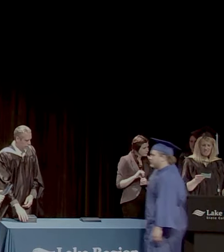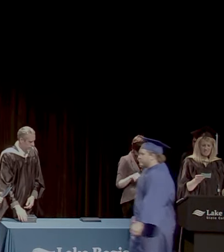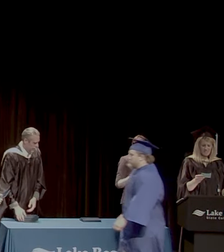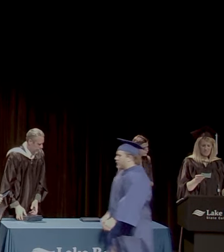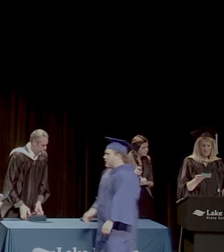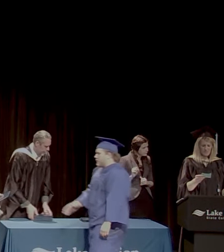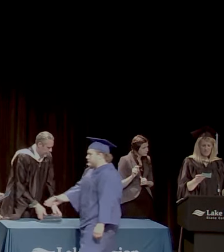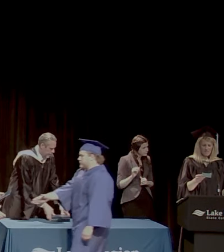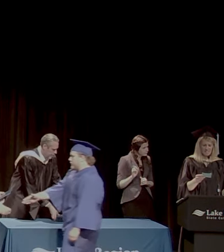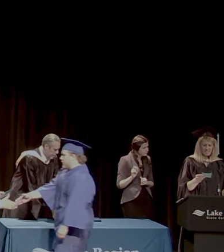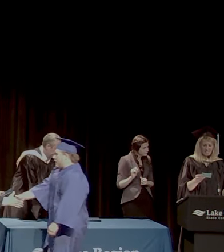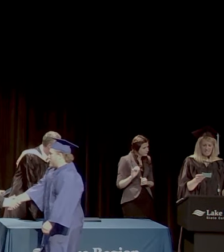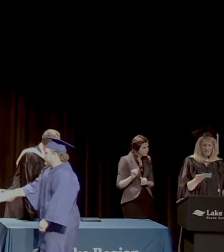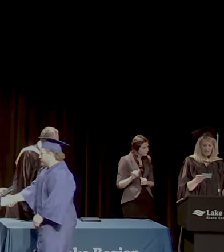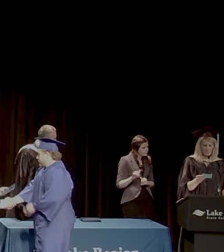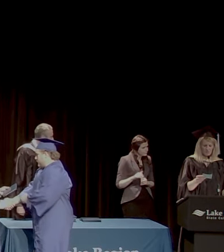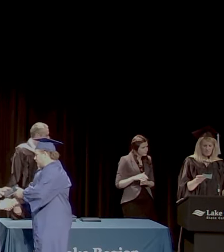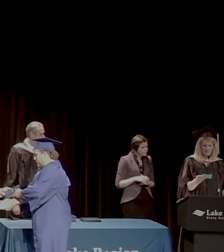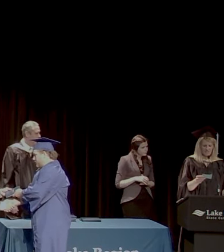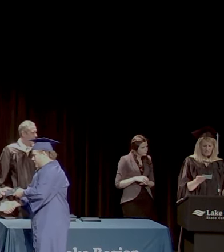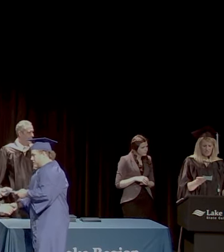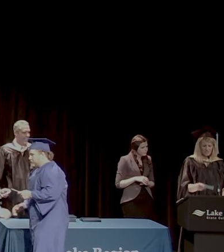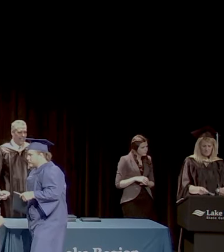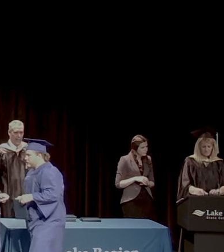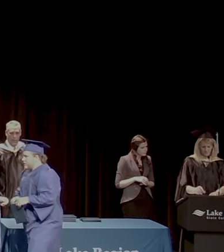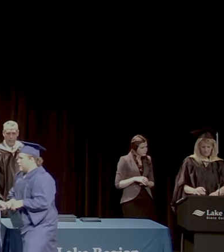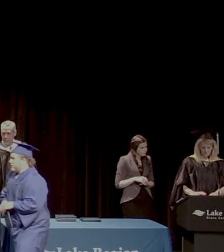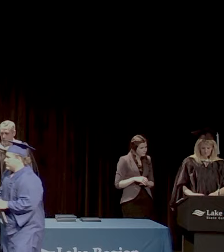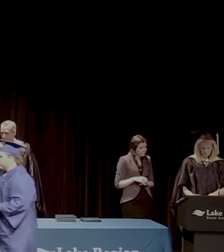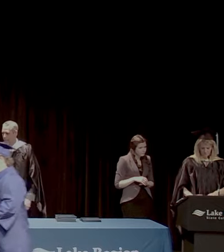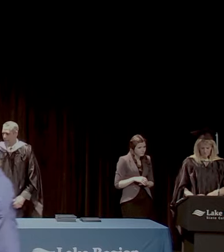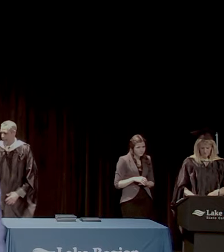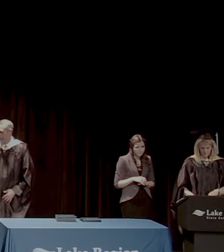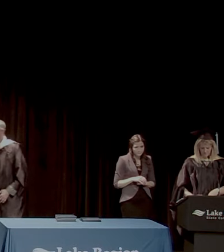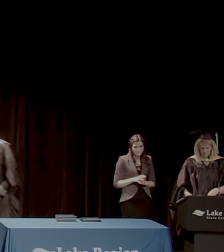Justin Young, Associate in Applied Science, Automotive Technology.